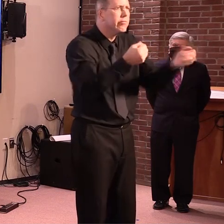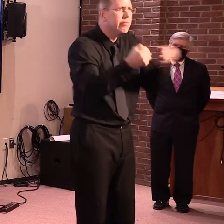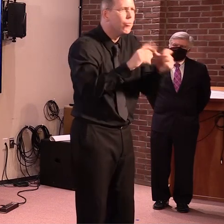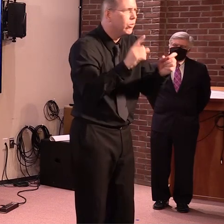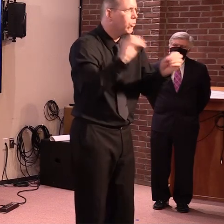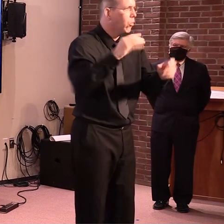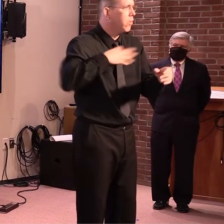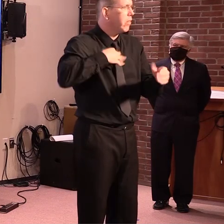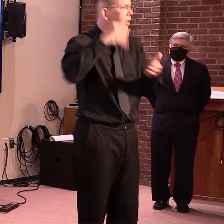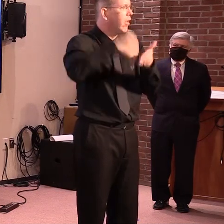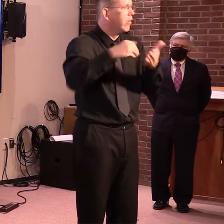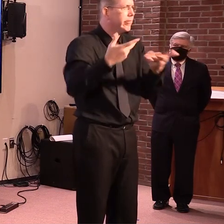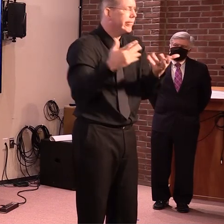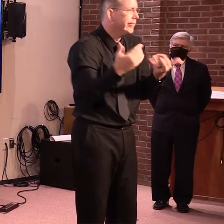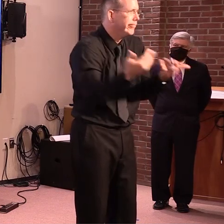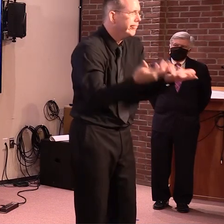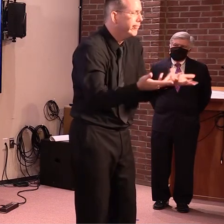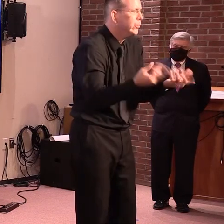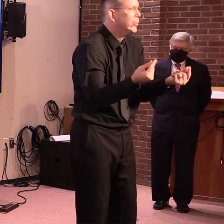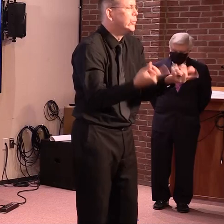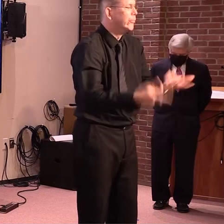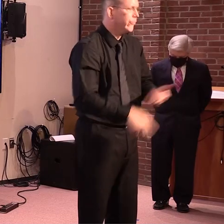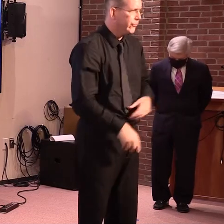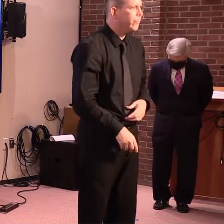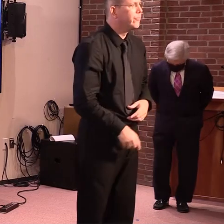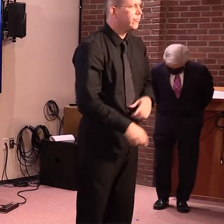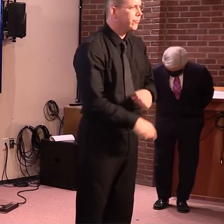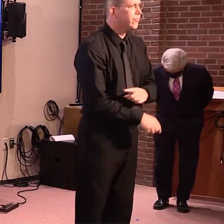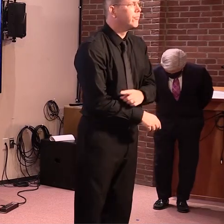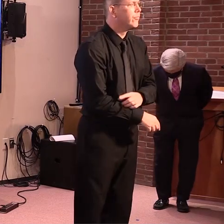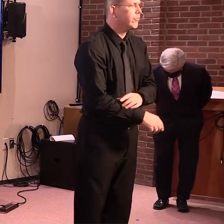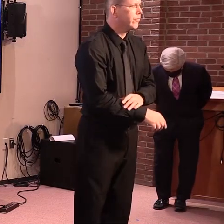doesn't mean that it's not valid. Commissioner Harrington?